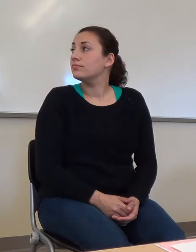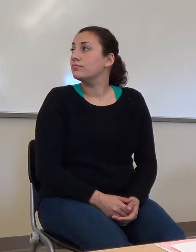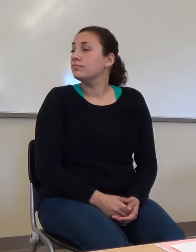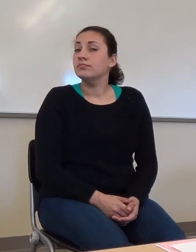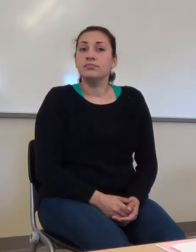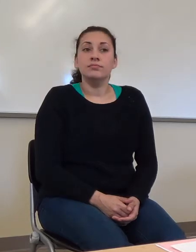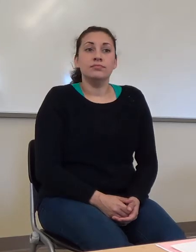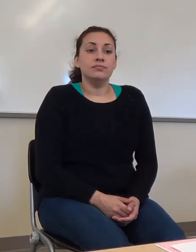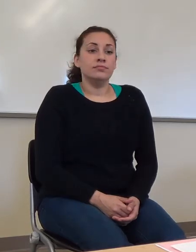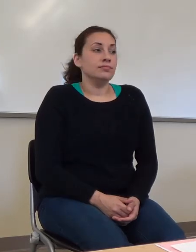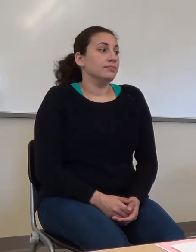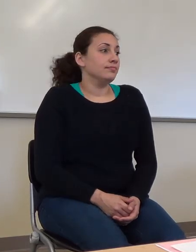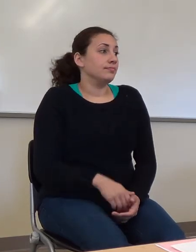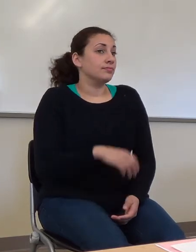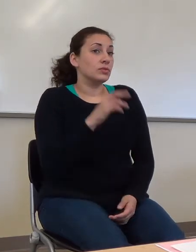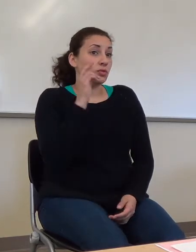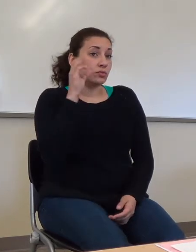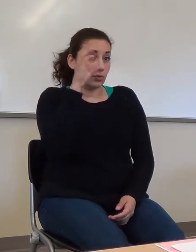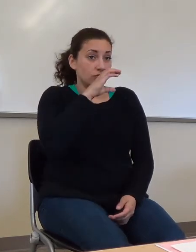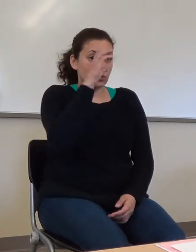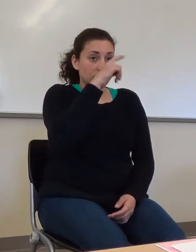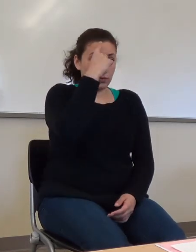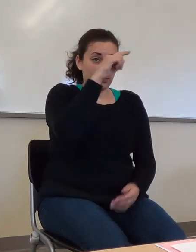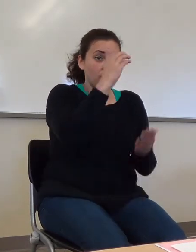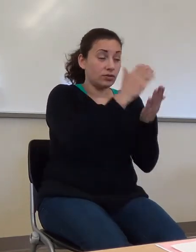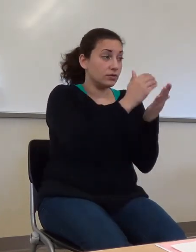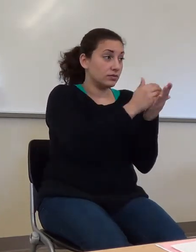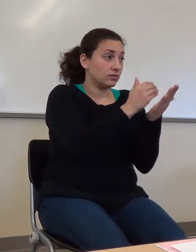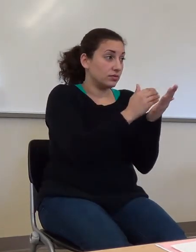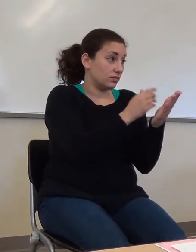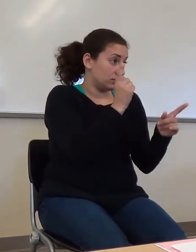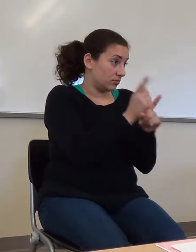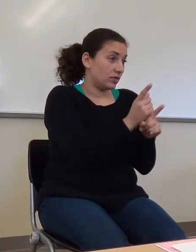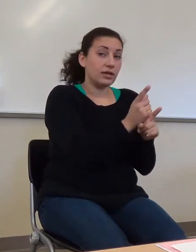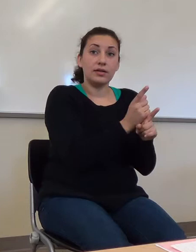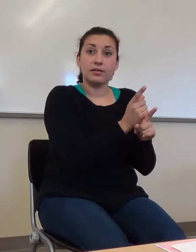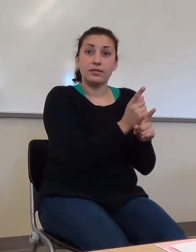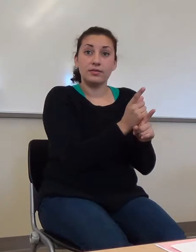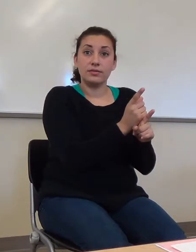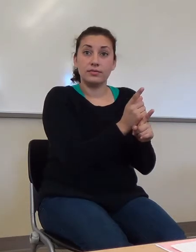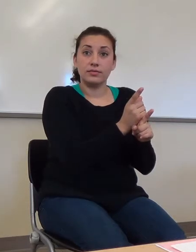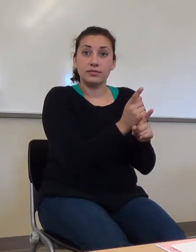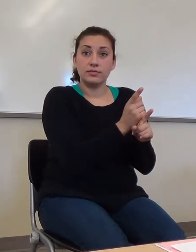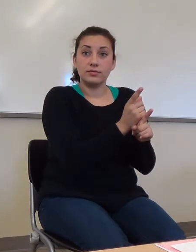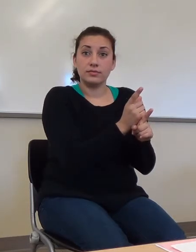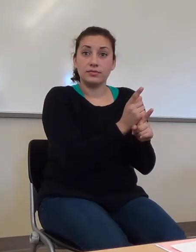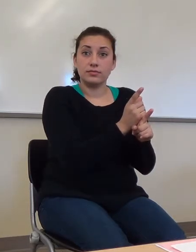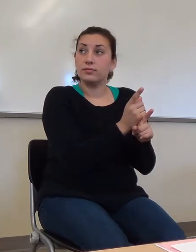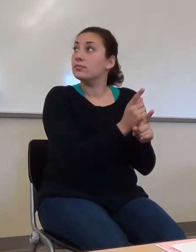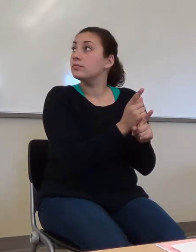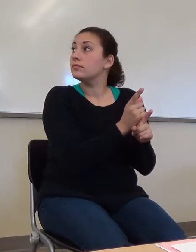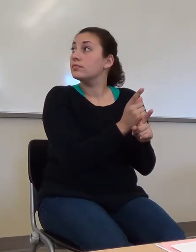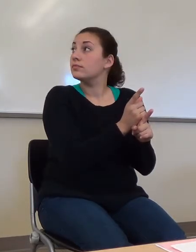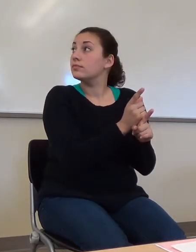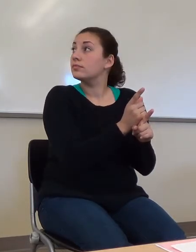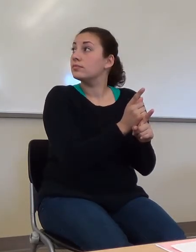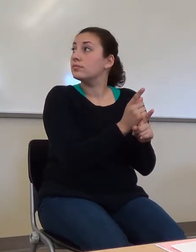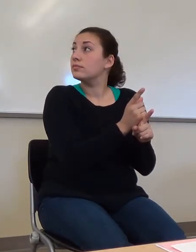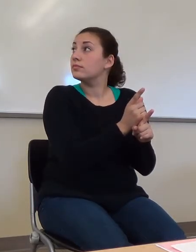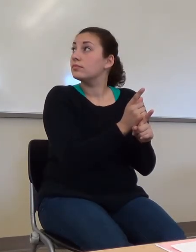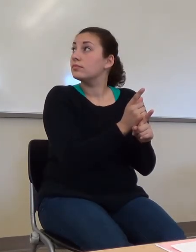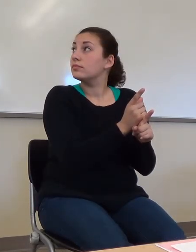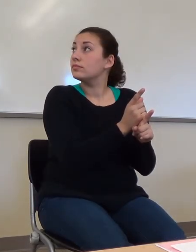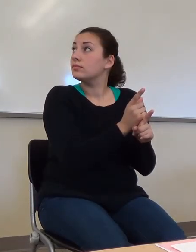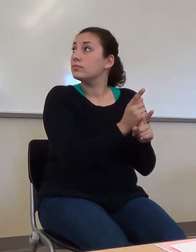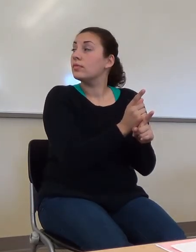And you know, like I said, we've been looking for lists here, and as we know